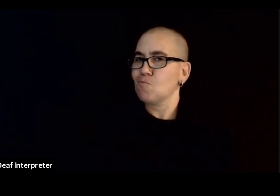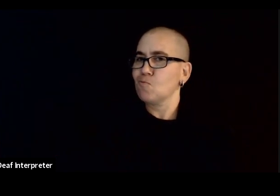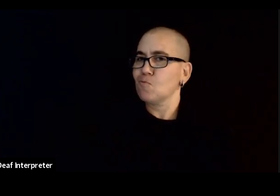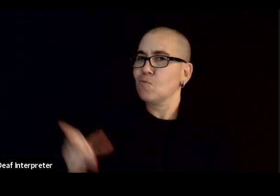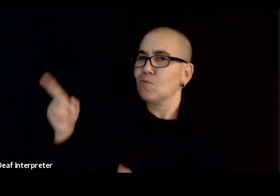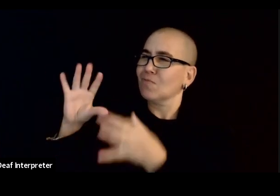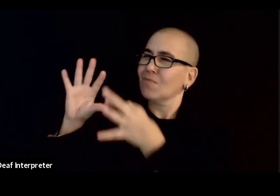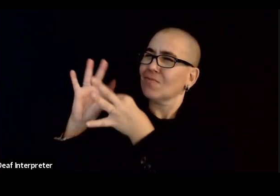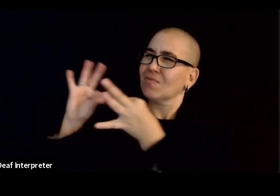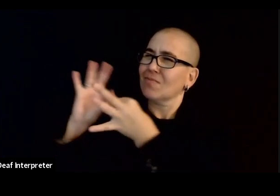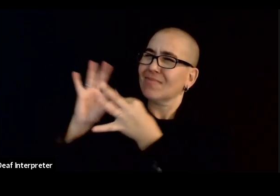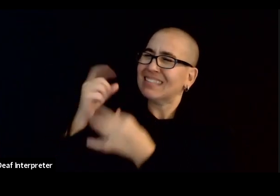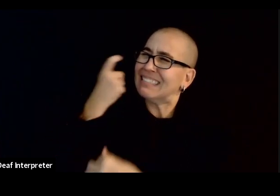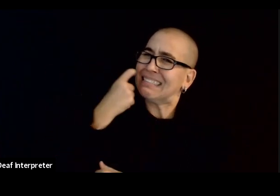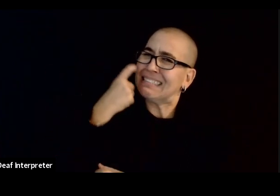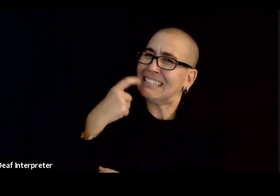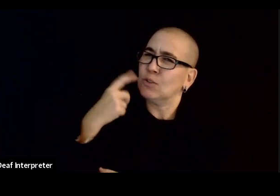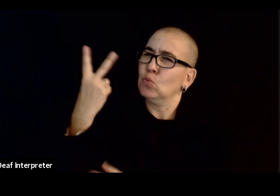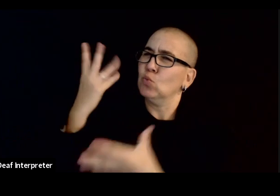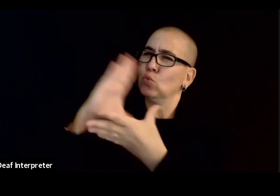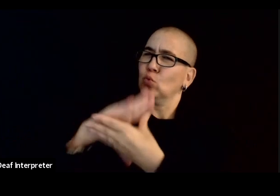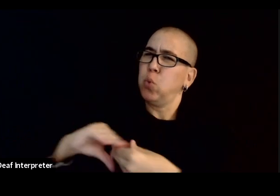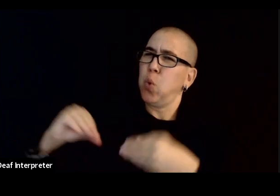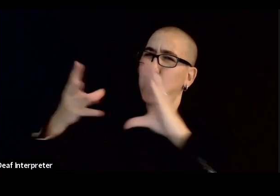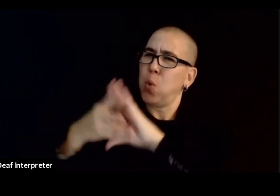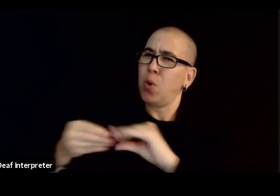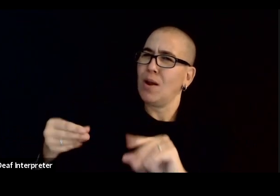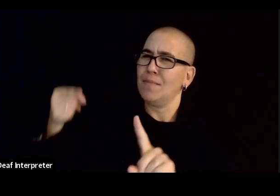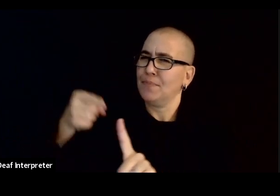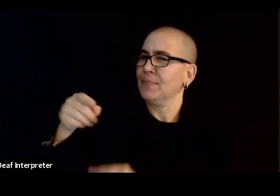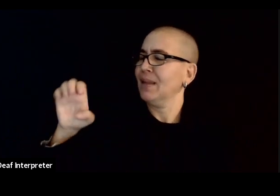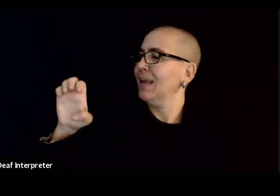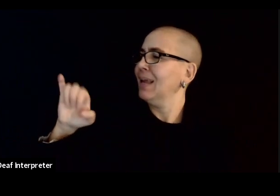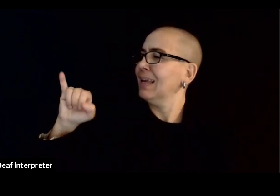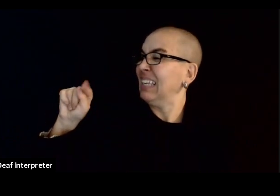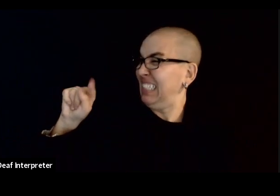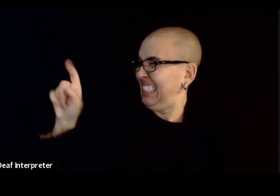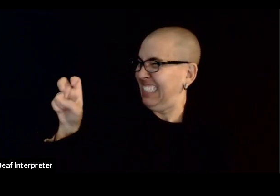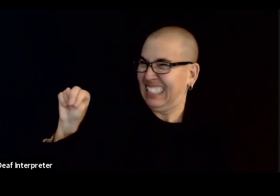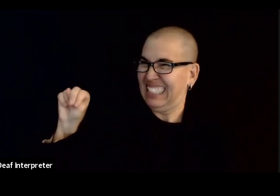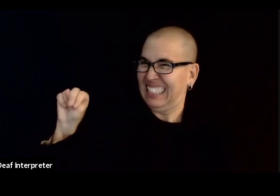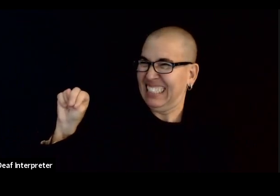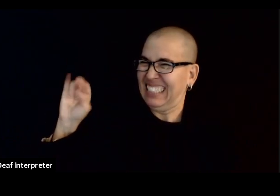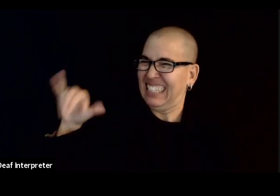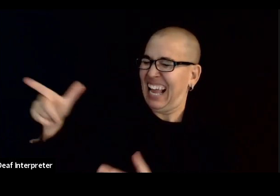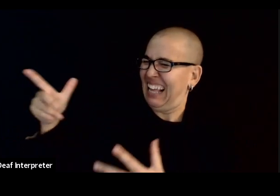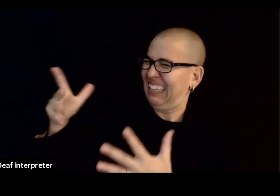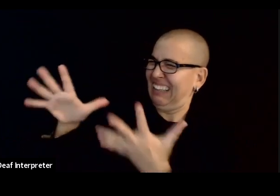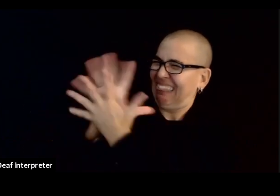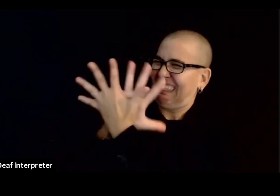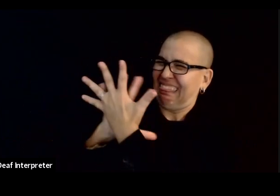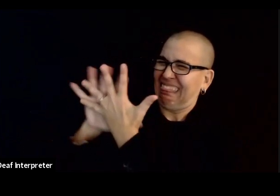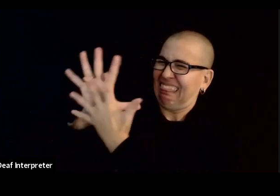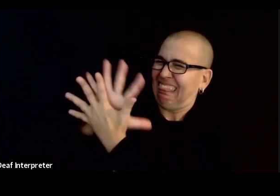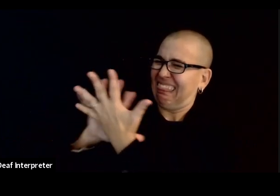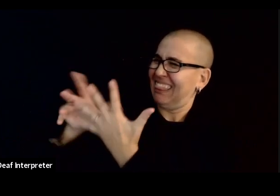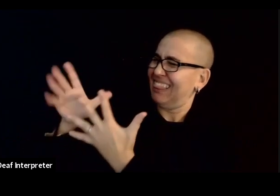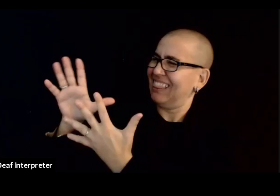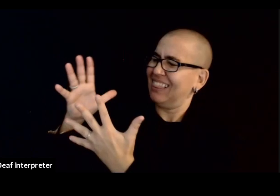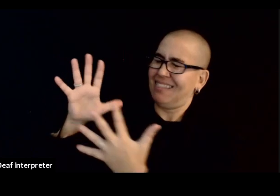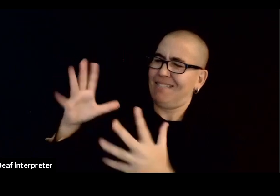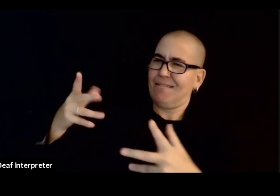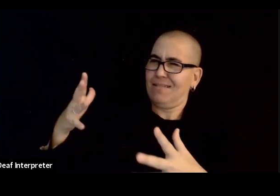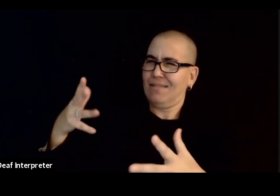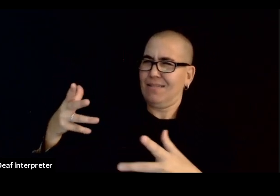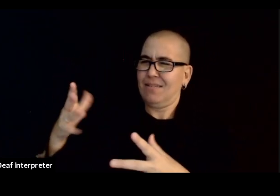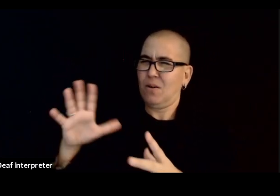Eitzen situation. The town official said there was no gun. There was a